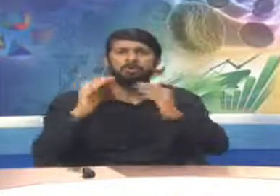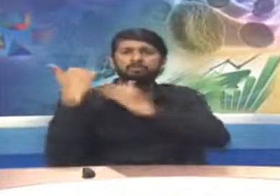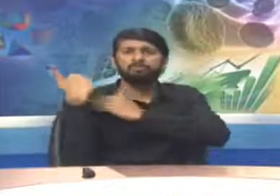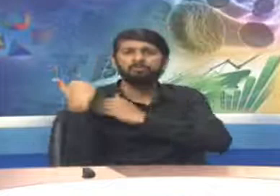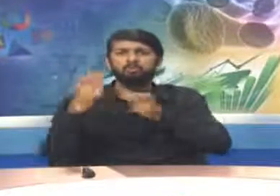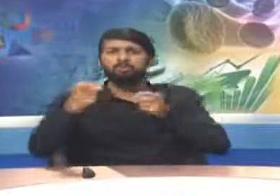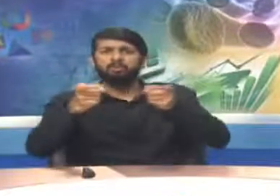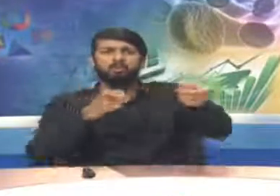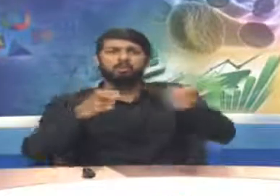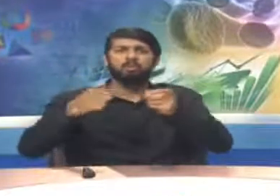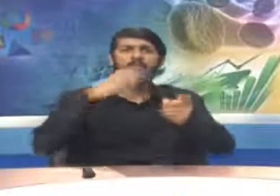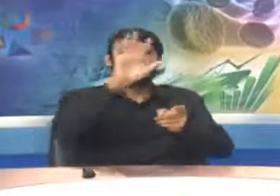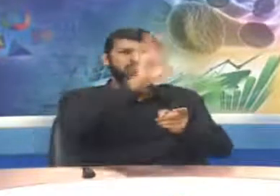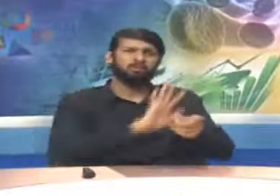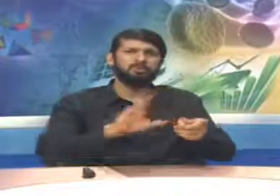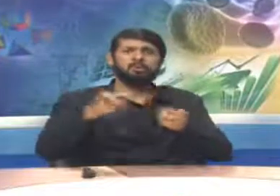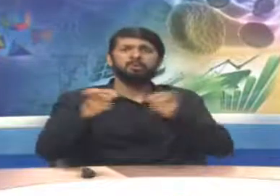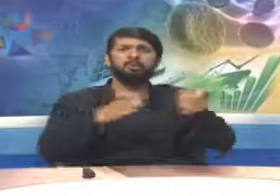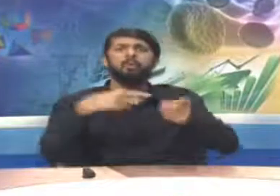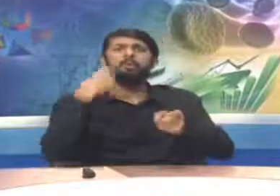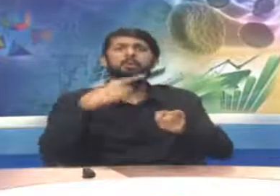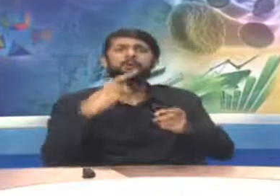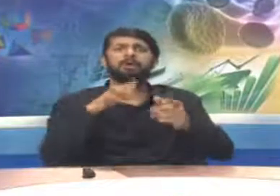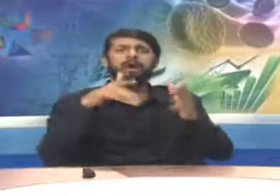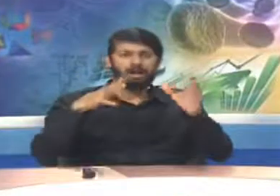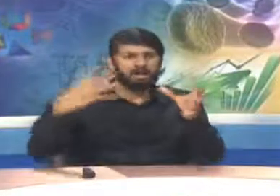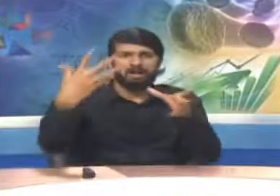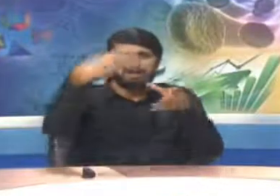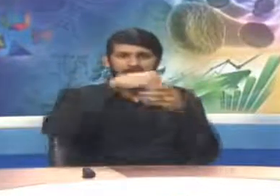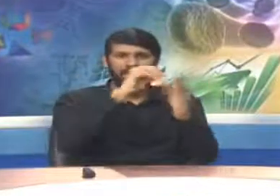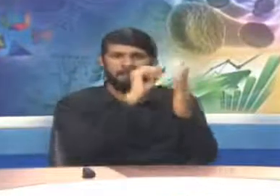consist of the people, rule of law,